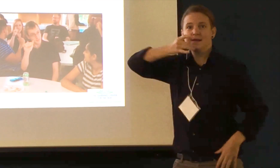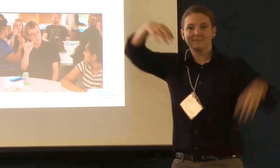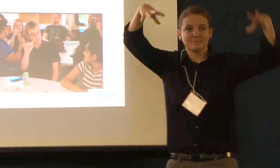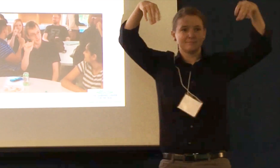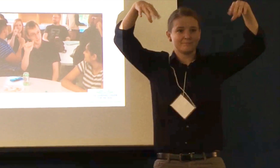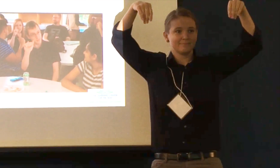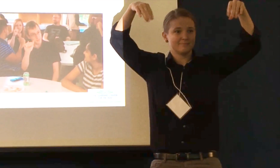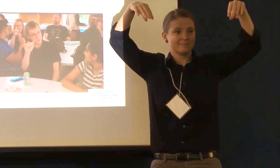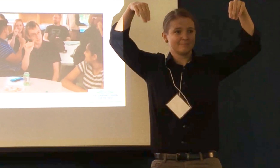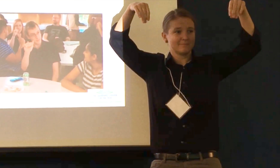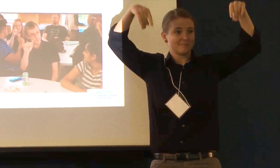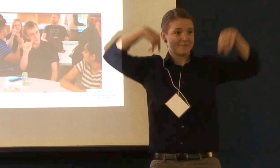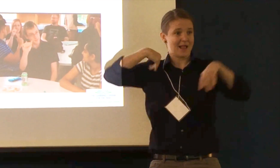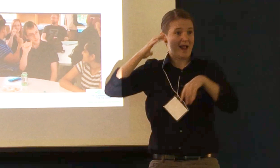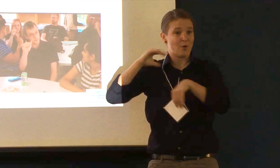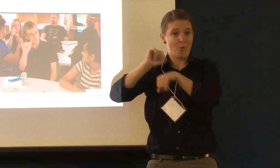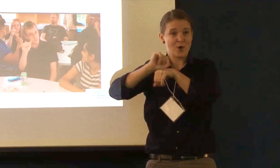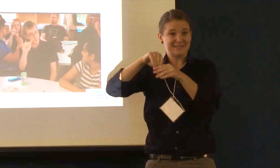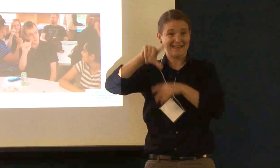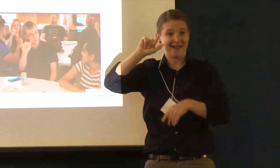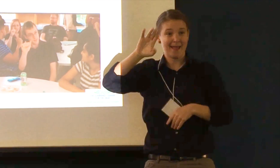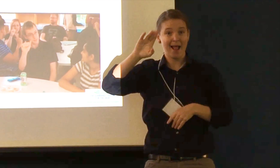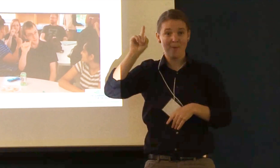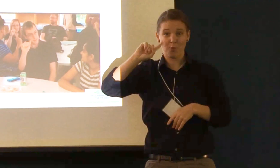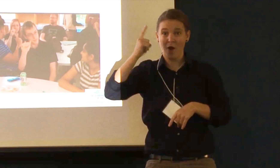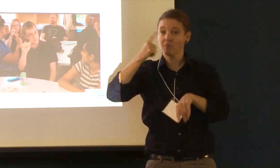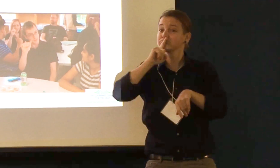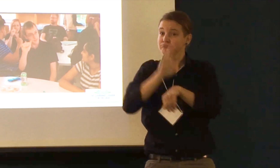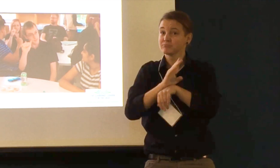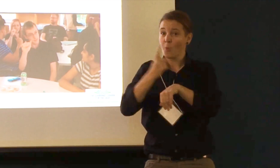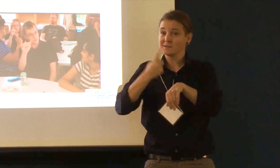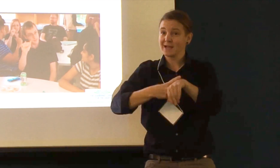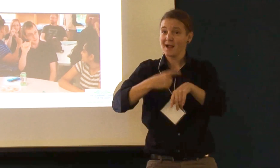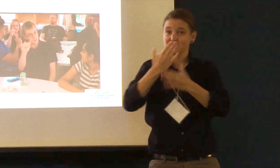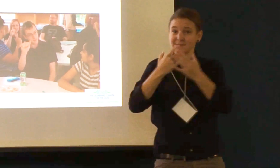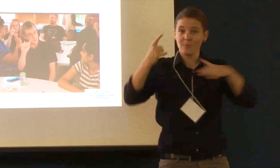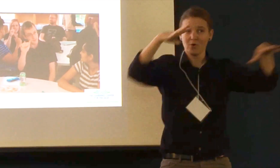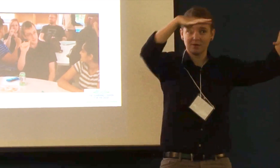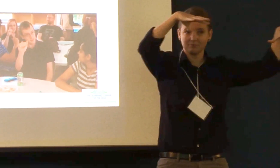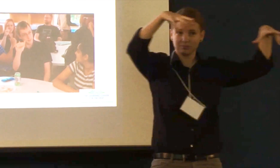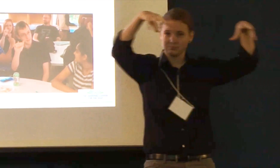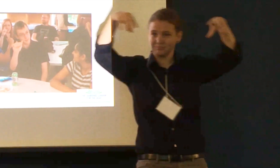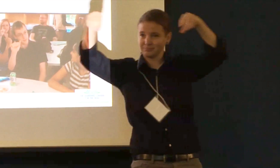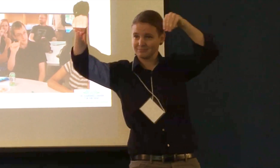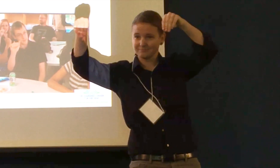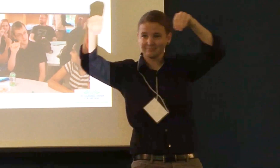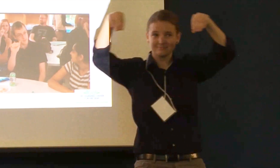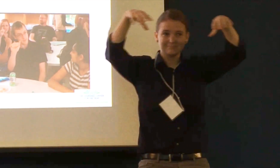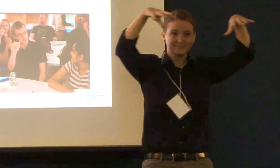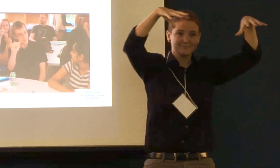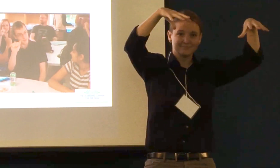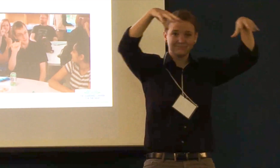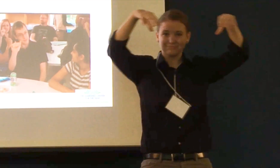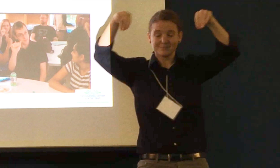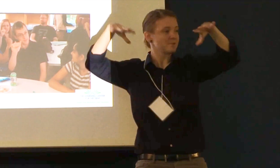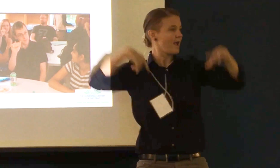for people. Also, we flash lights to get one another's attention. And in my lab, it actually